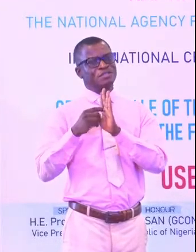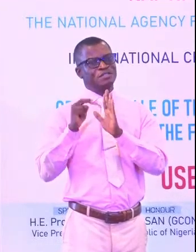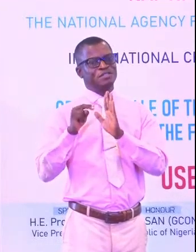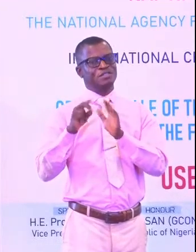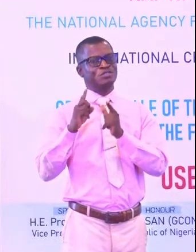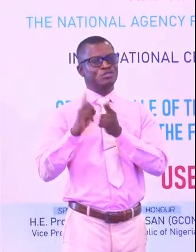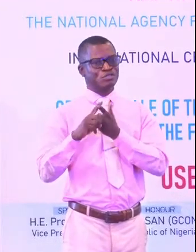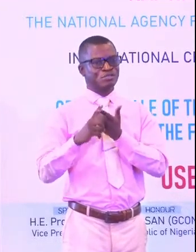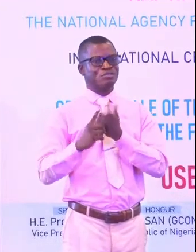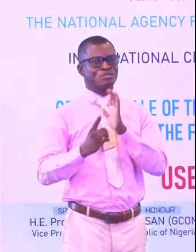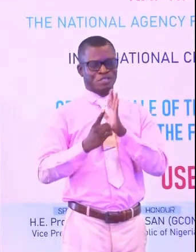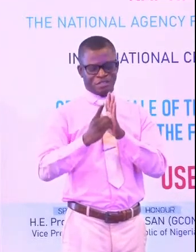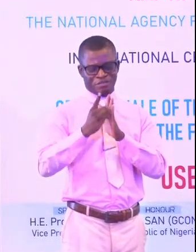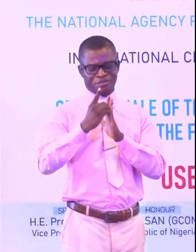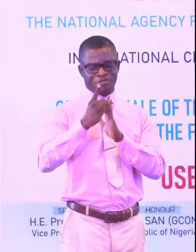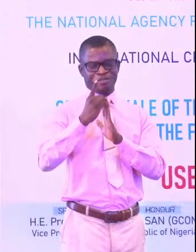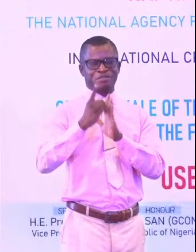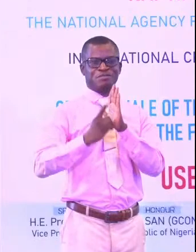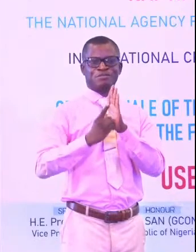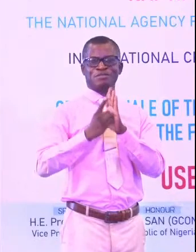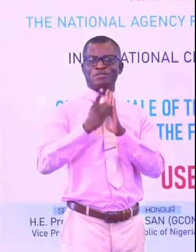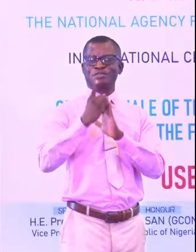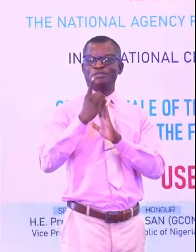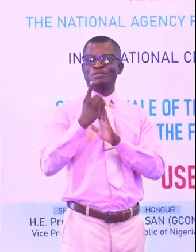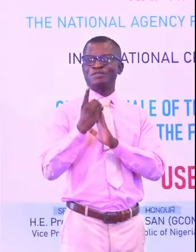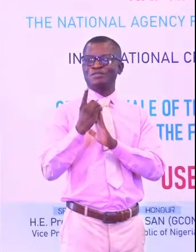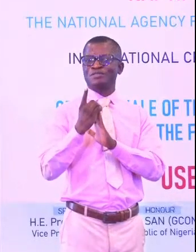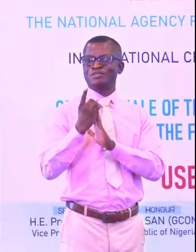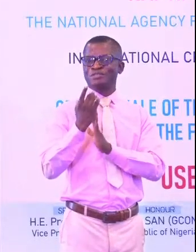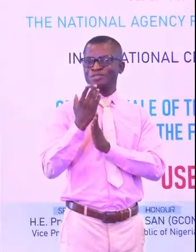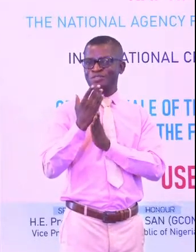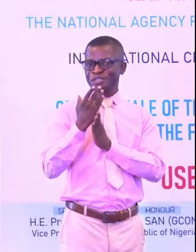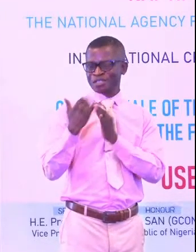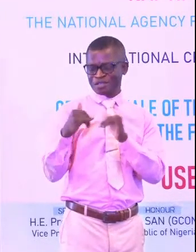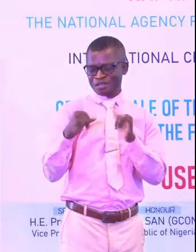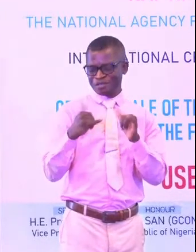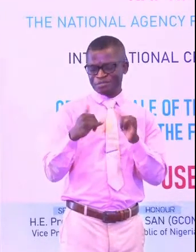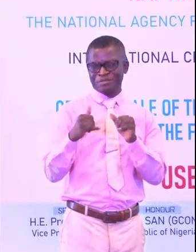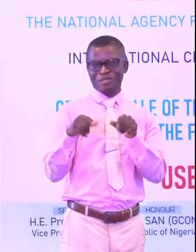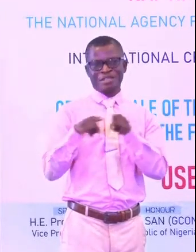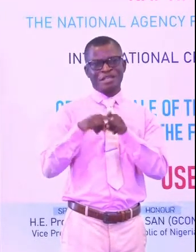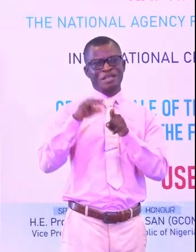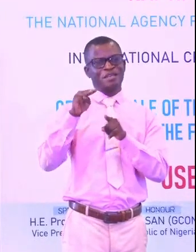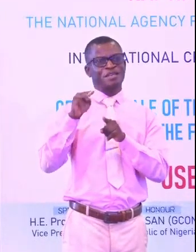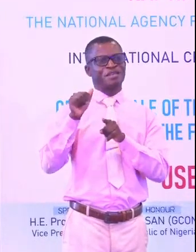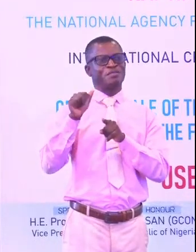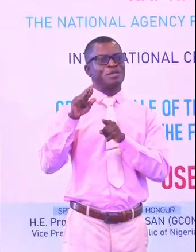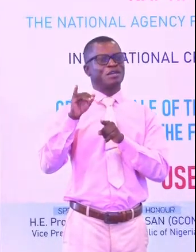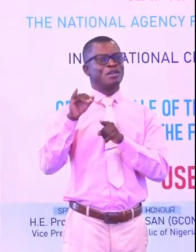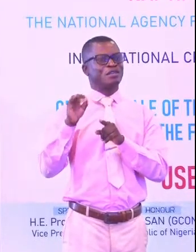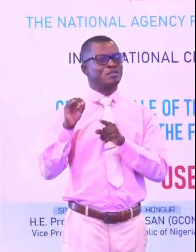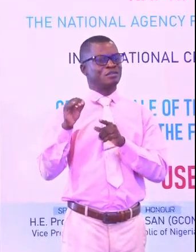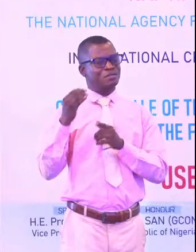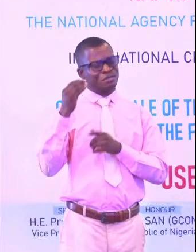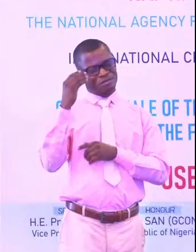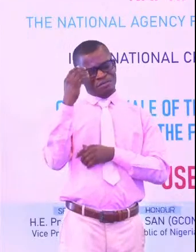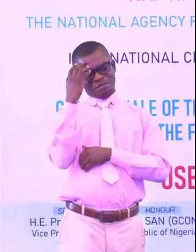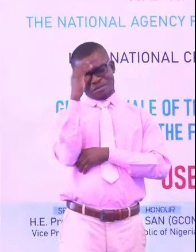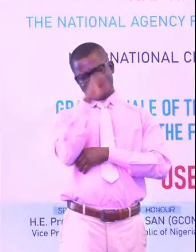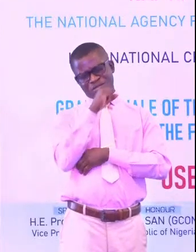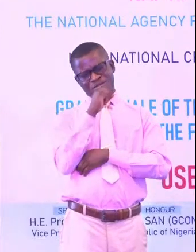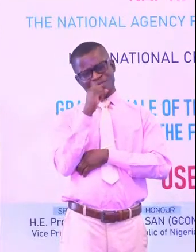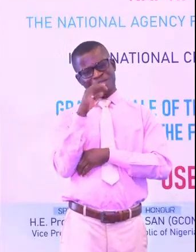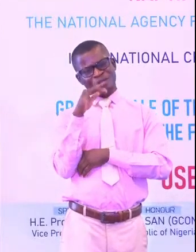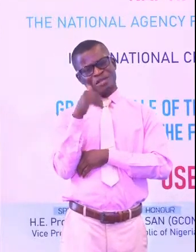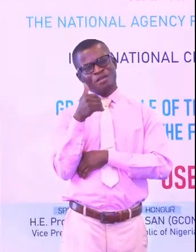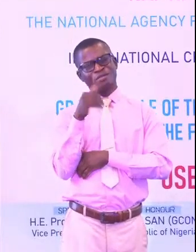said, we need to develop a game that looks like Mario. And I said, how can Mario help? He said,